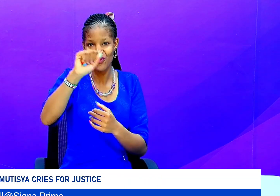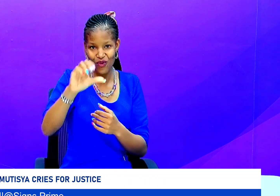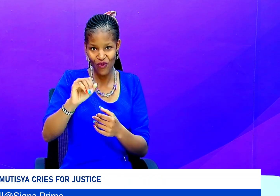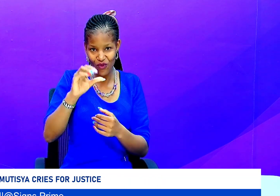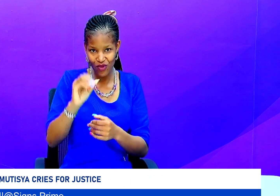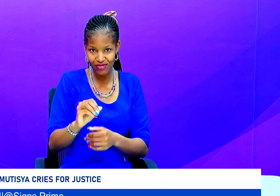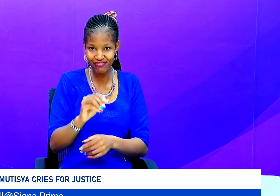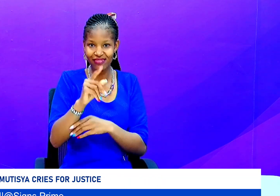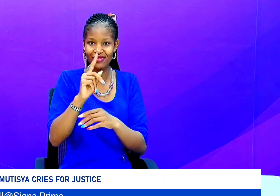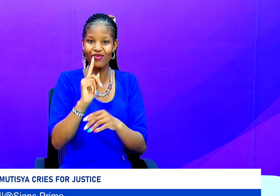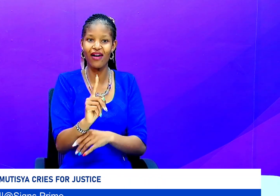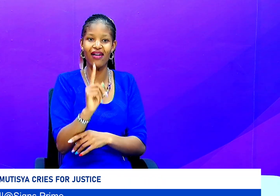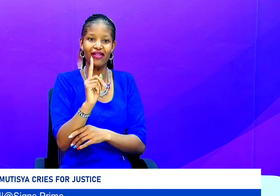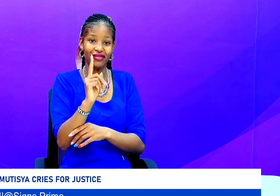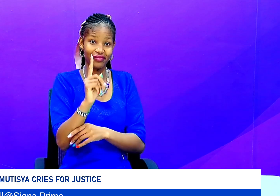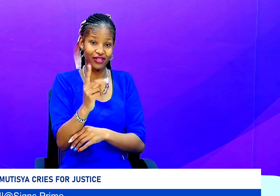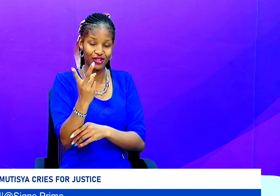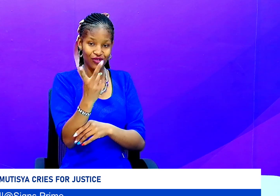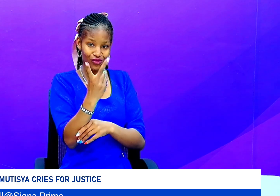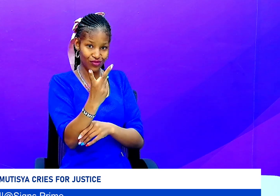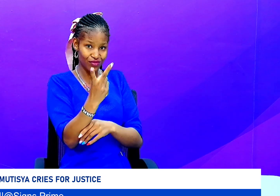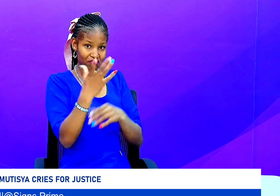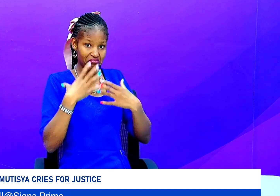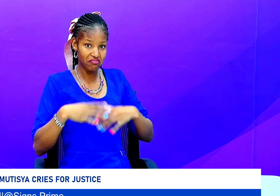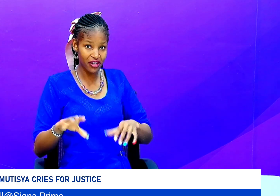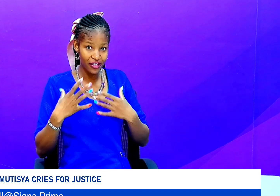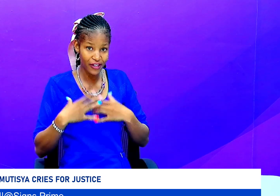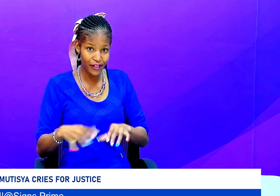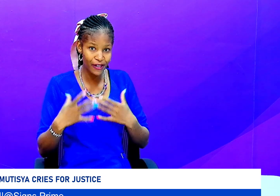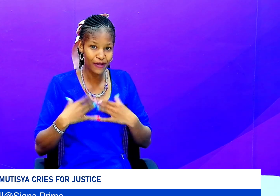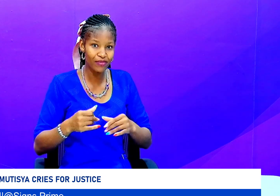And on to our next news item. The family of Gerson Mutisia,